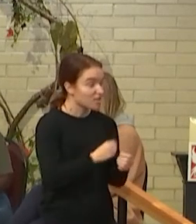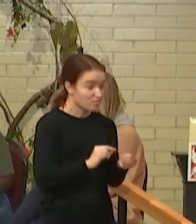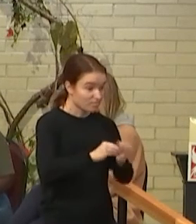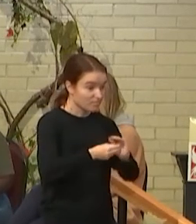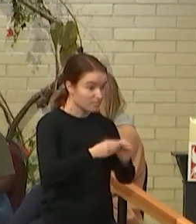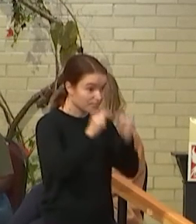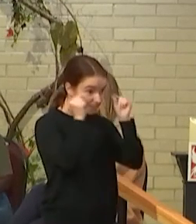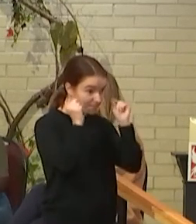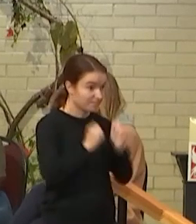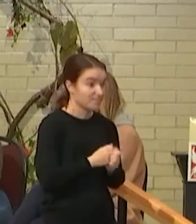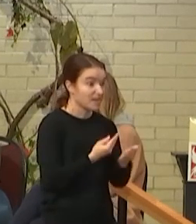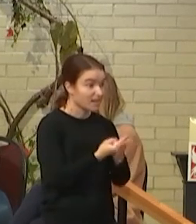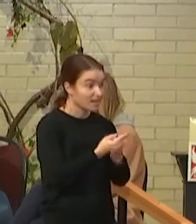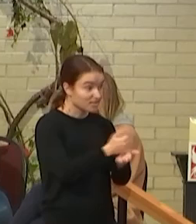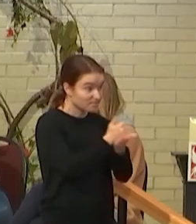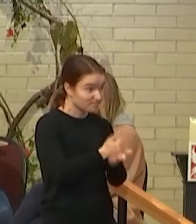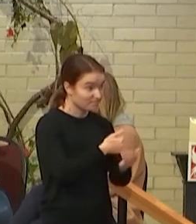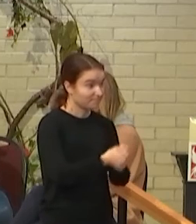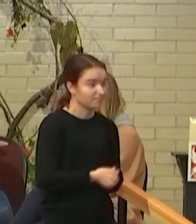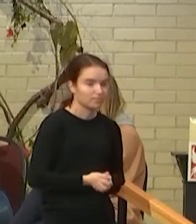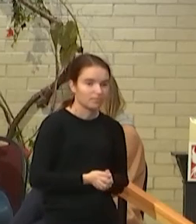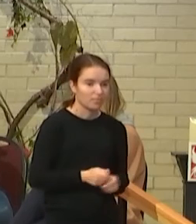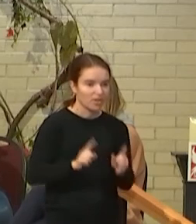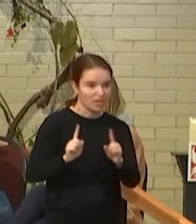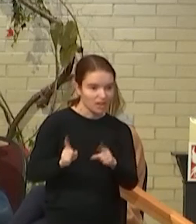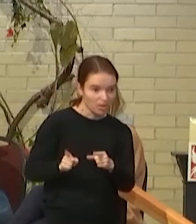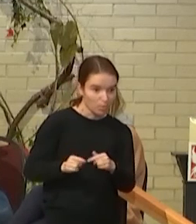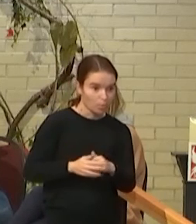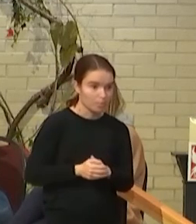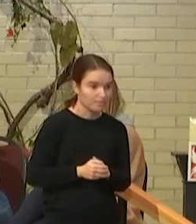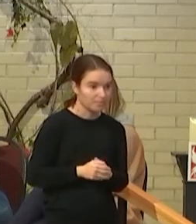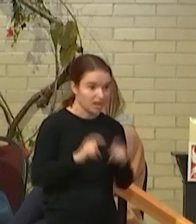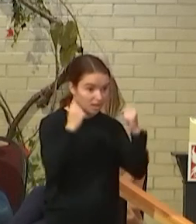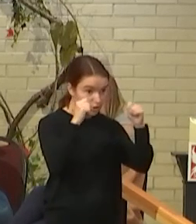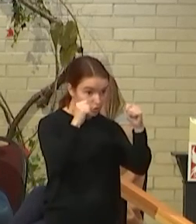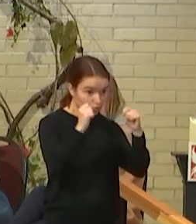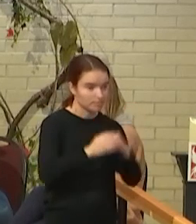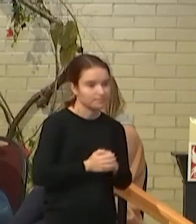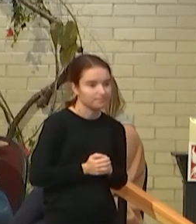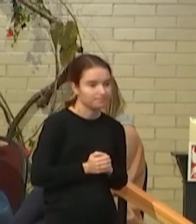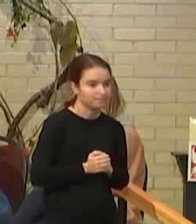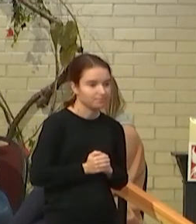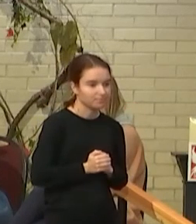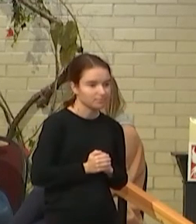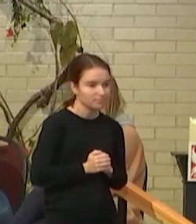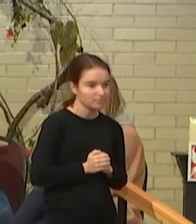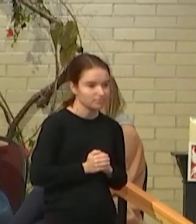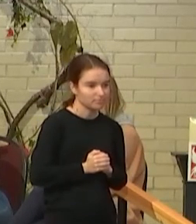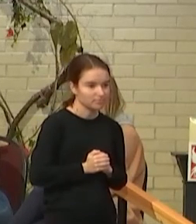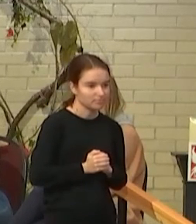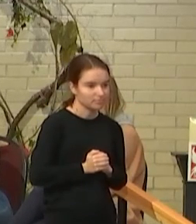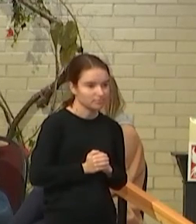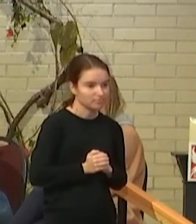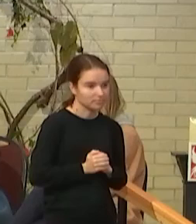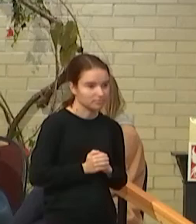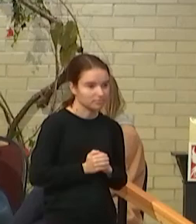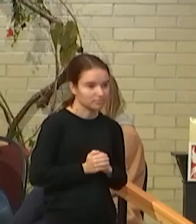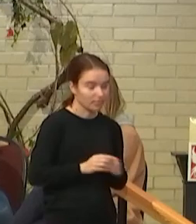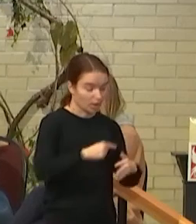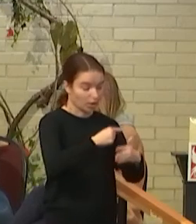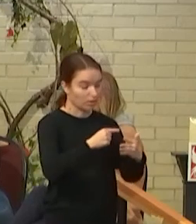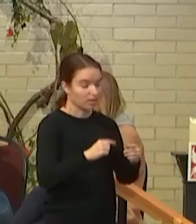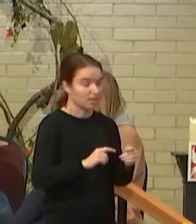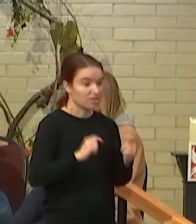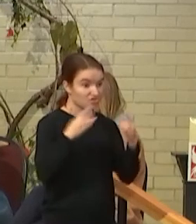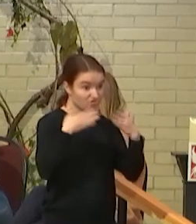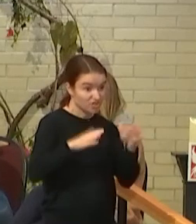yeah, that would be useful. And so I attended every tutoring, and I did all my homework,